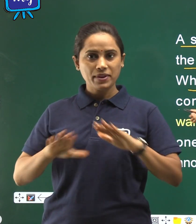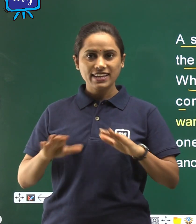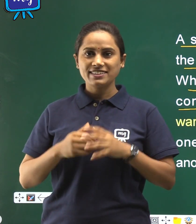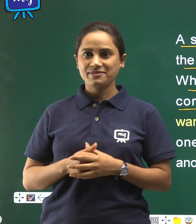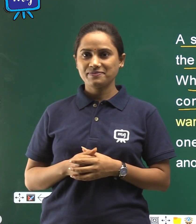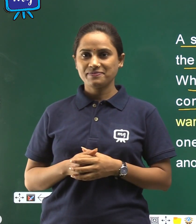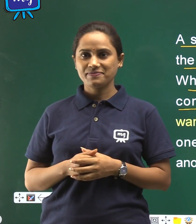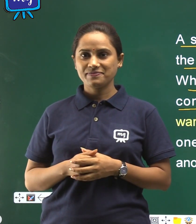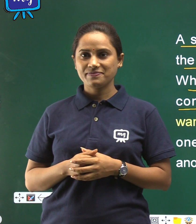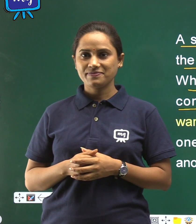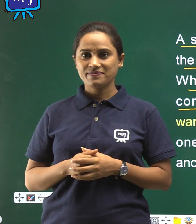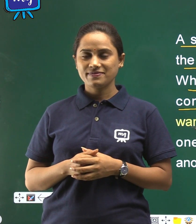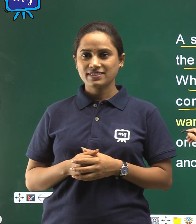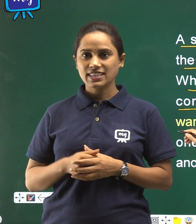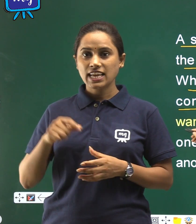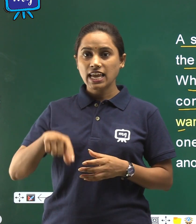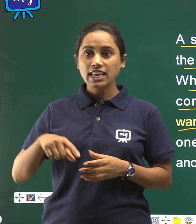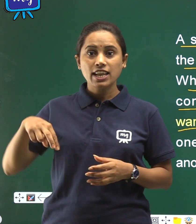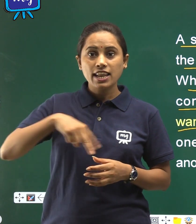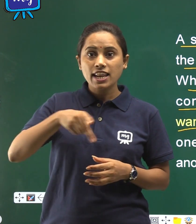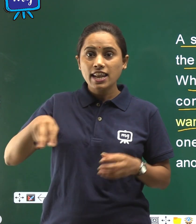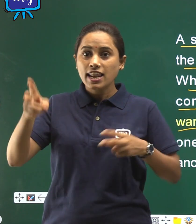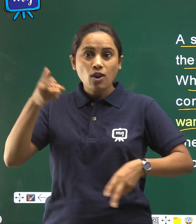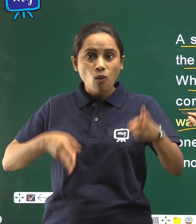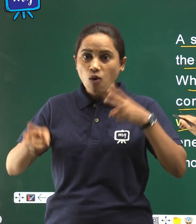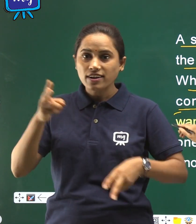complete, it wanders